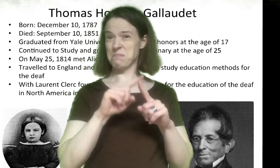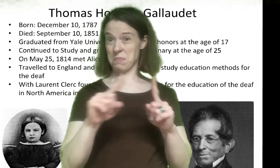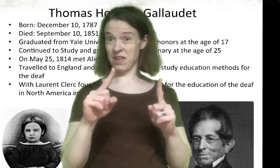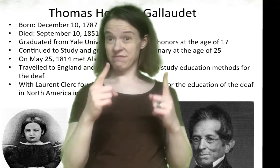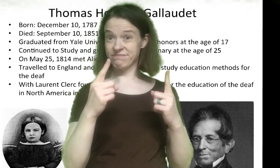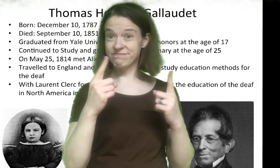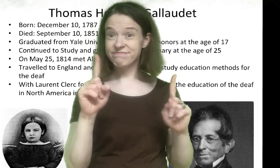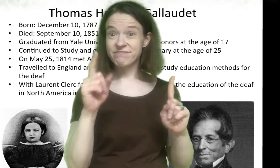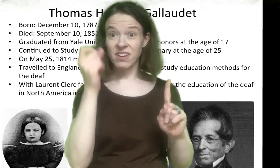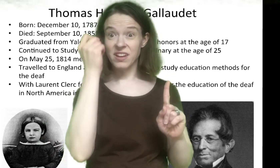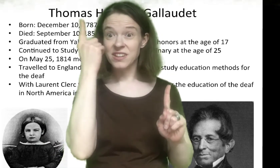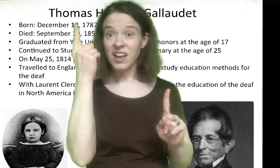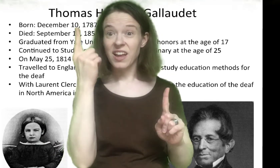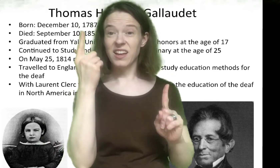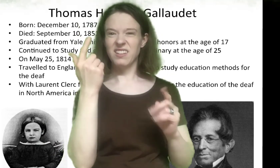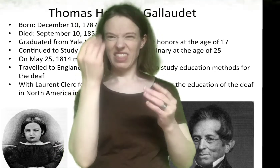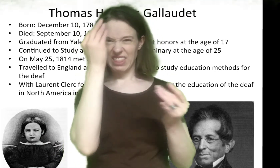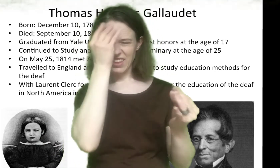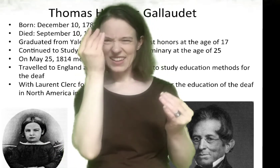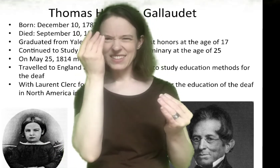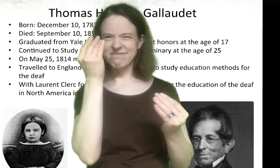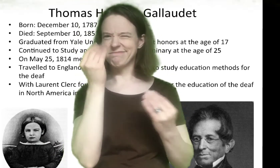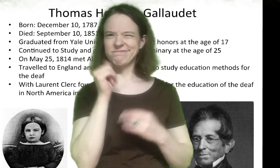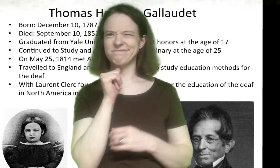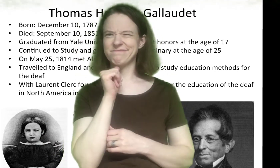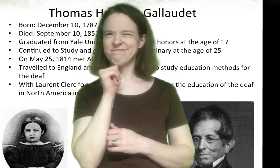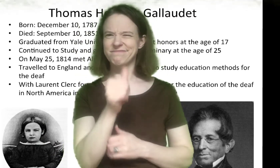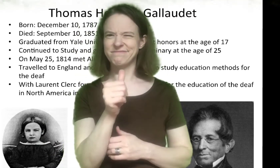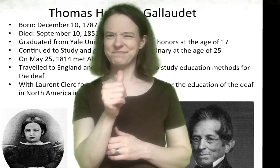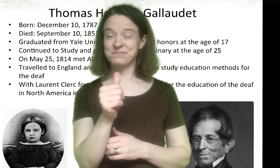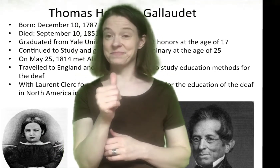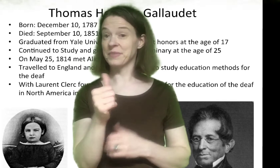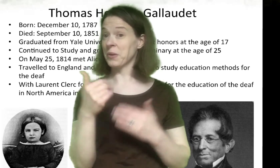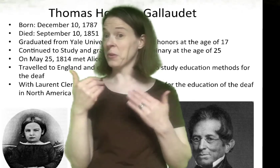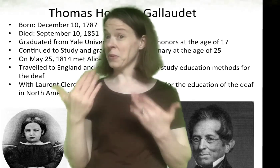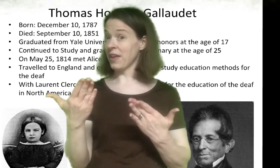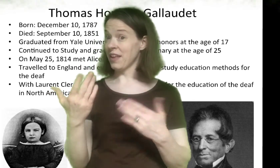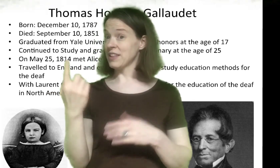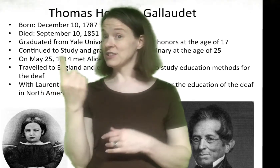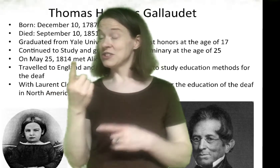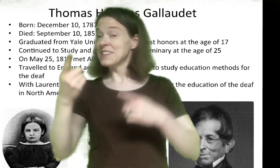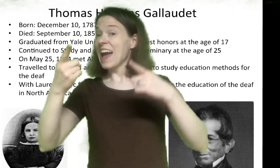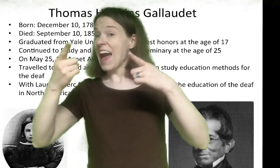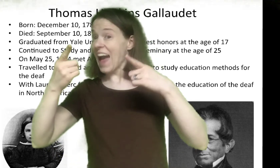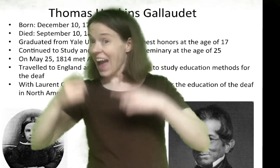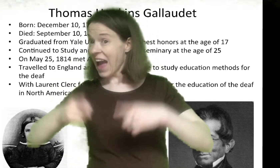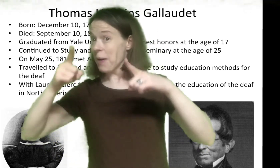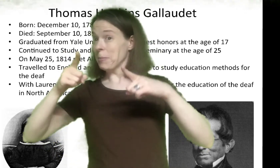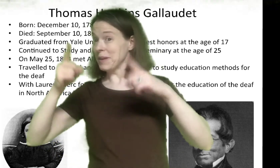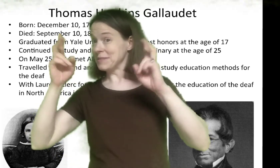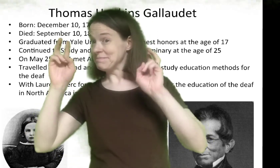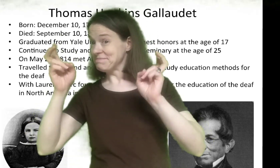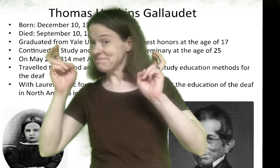mouth words, but they didn't have understanding or deep thought processes. But it just so